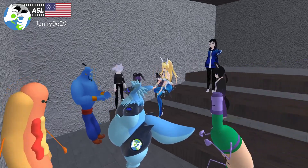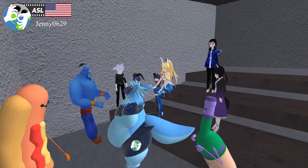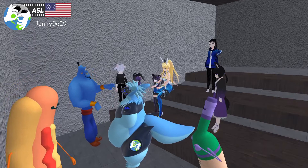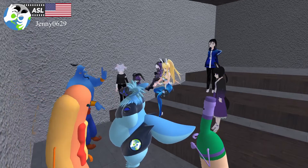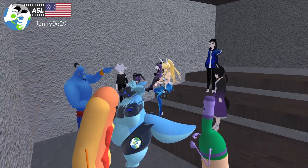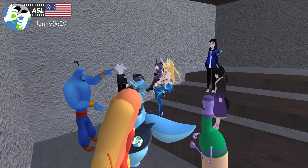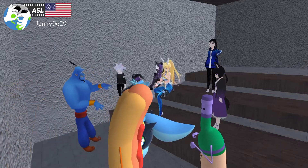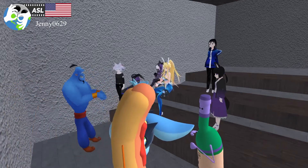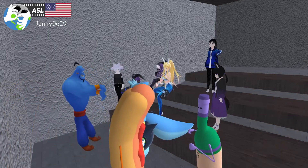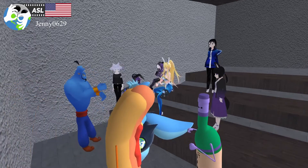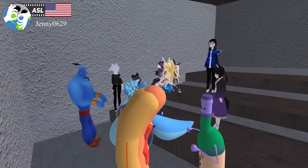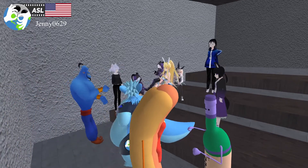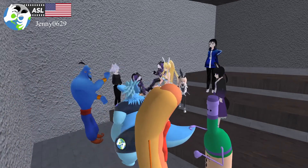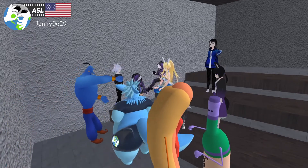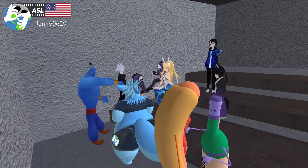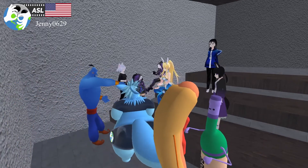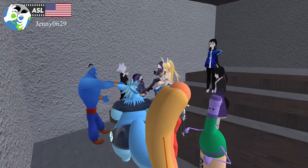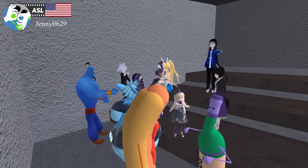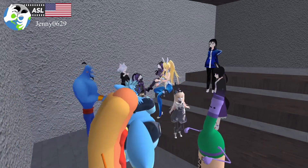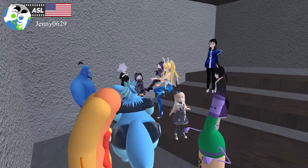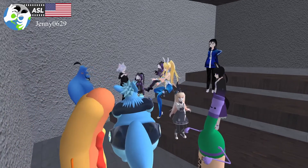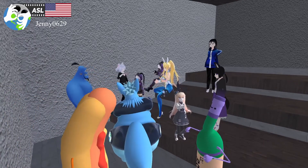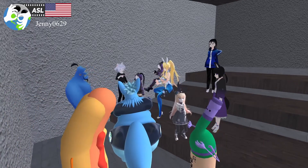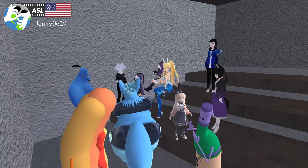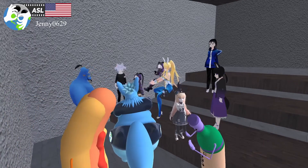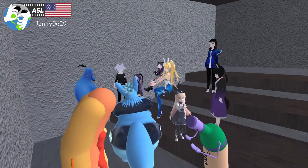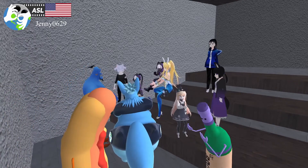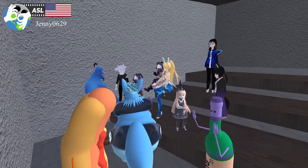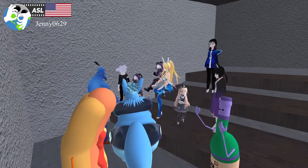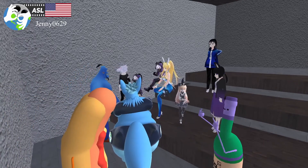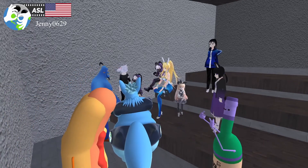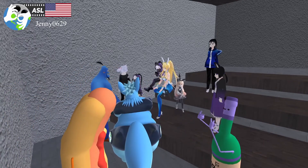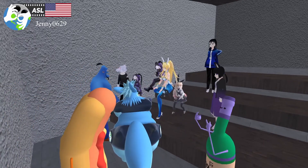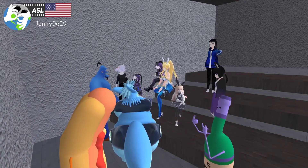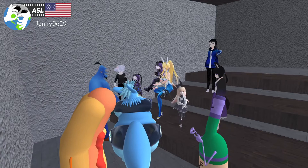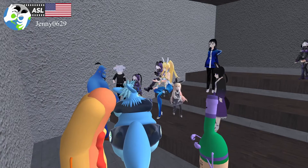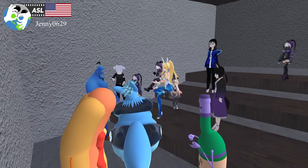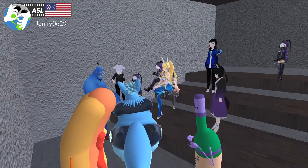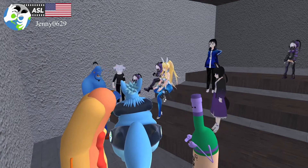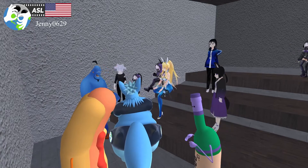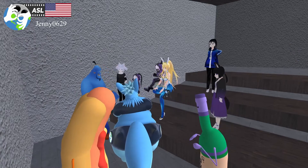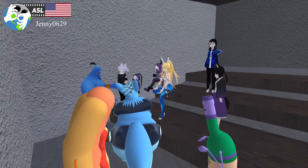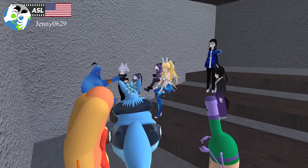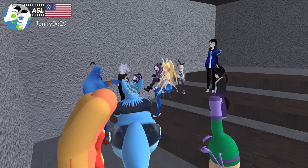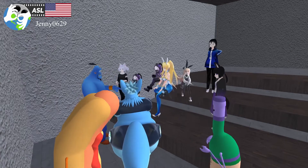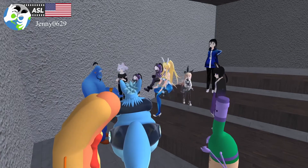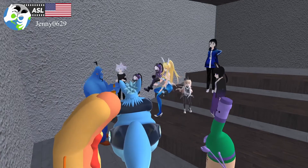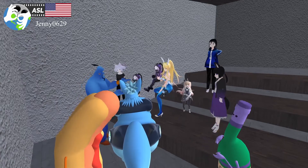Well, I'm gonna be the one who's gonna be writing up It's like, the oh, order. You can just be like, you can just take the people to the useless. seat, is what I'm It's saying. Mike Like off, you're the useless, greeter, yeah. as it were. Well, Yeah.